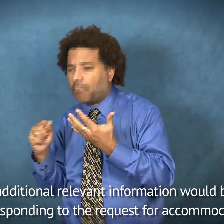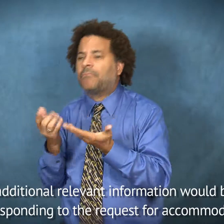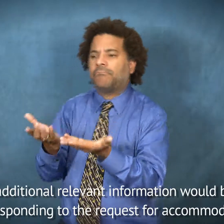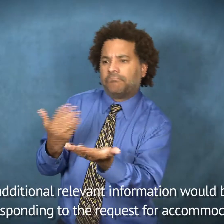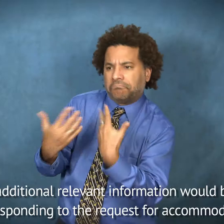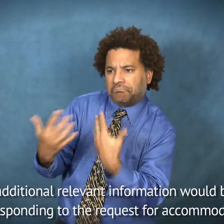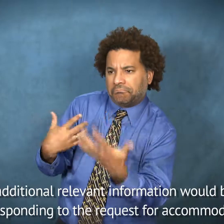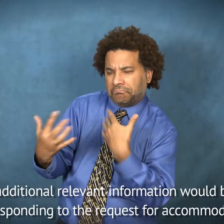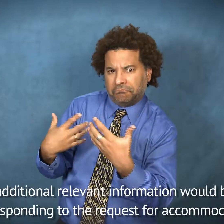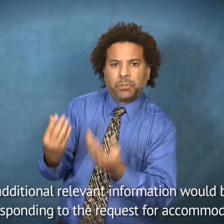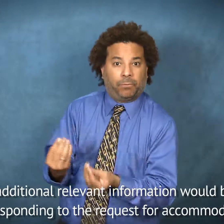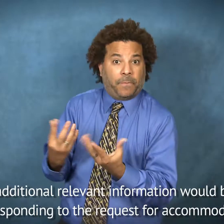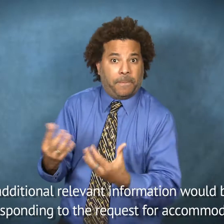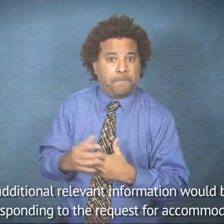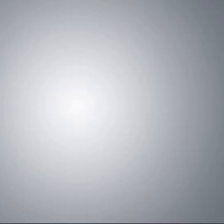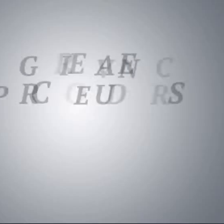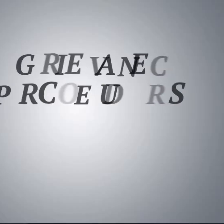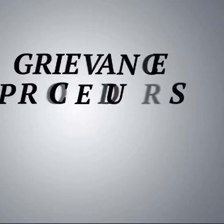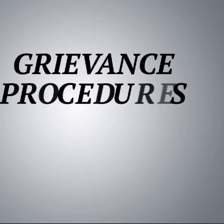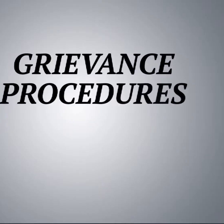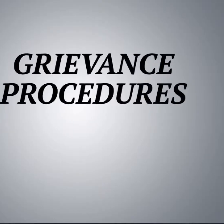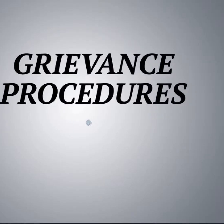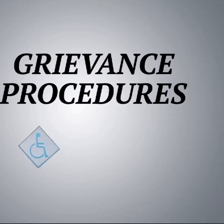responding to the request for accommodation. Grievance procedure.